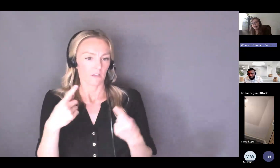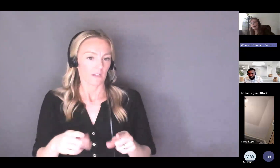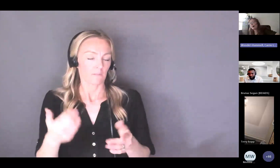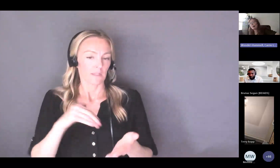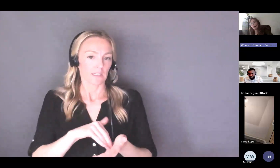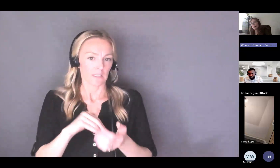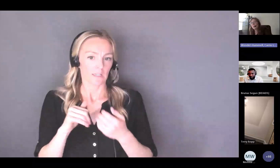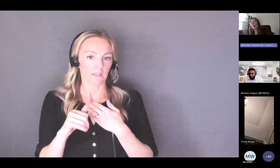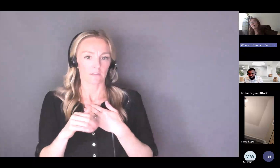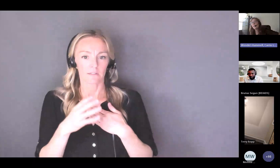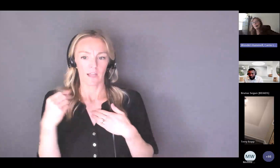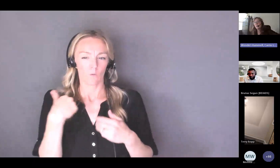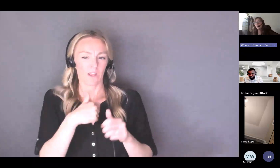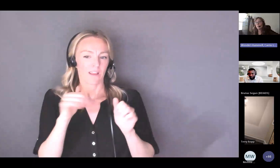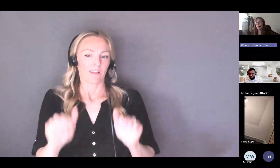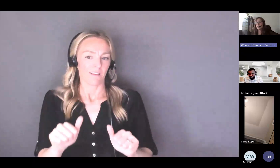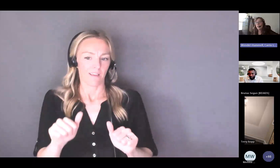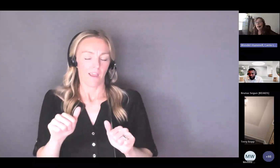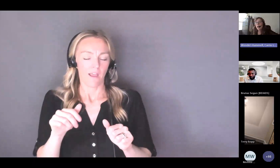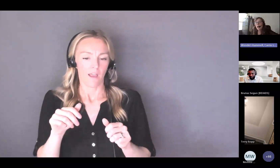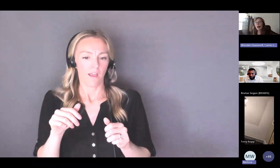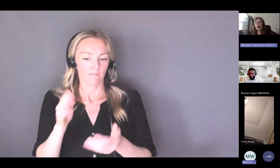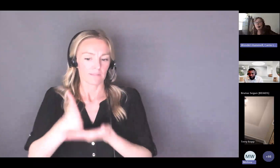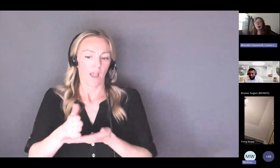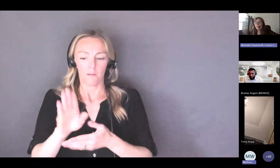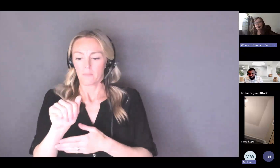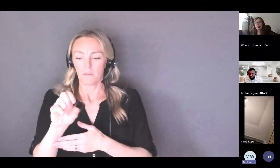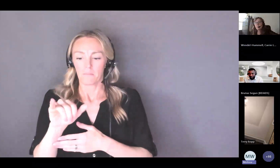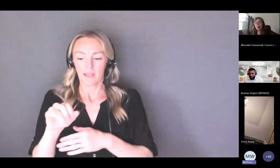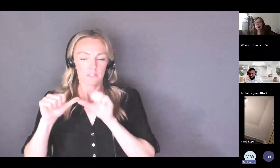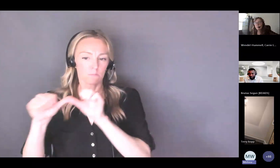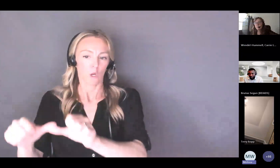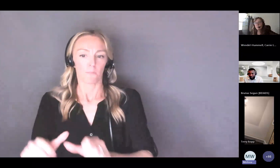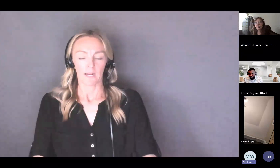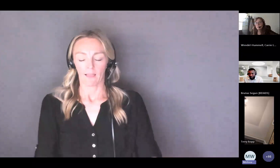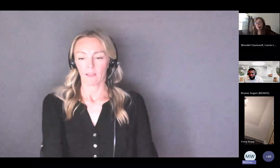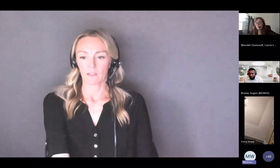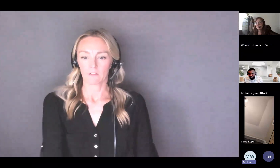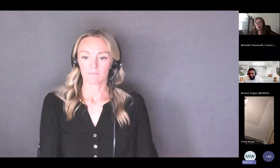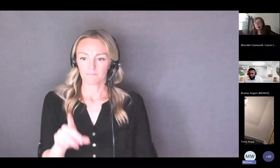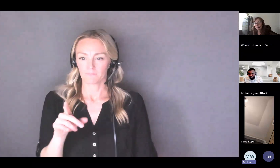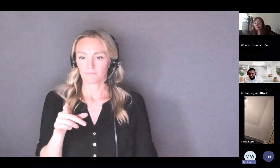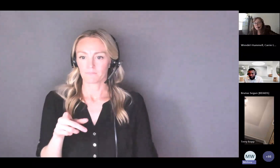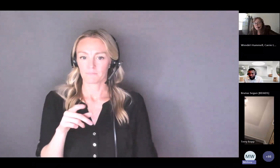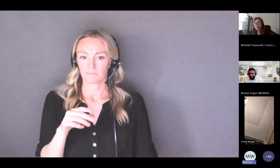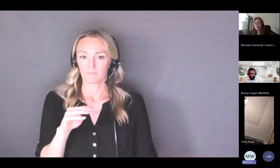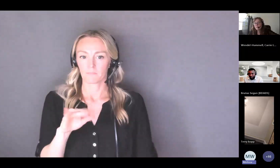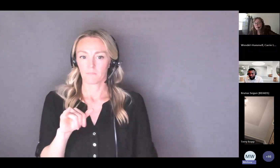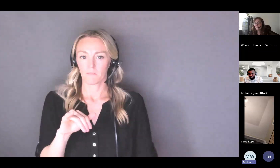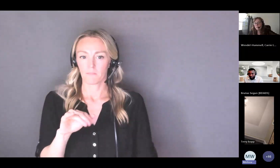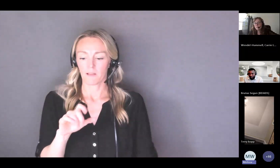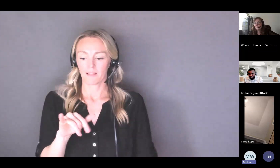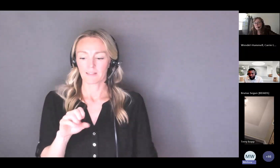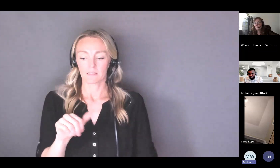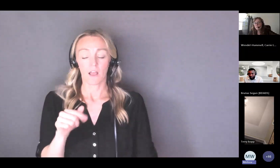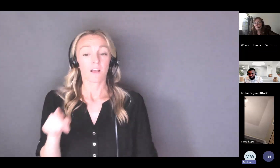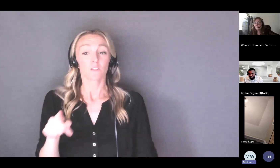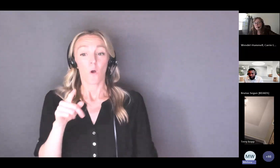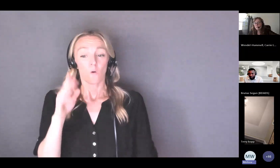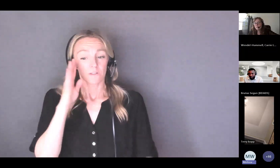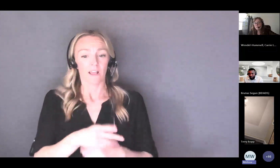away from the basis permanently in the long run. Well, I asked because he's 16 and a half, so he's kind